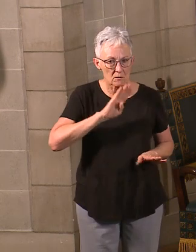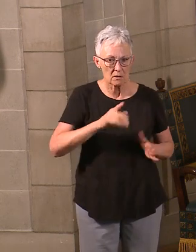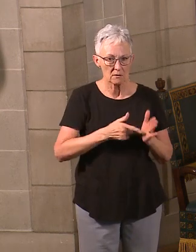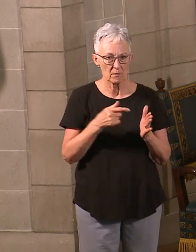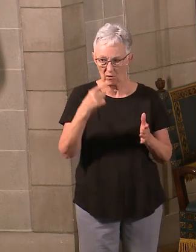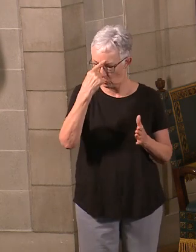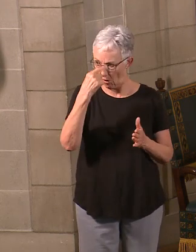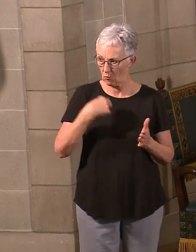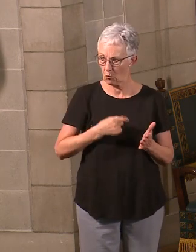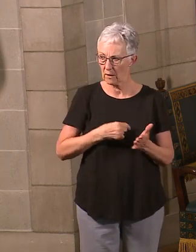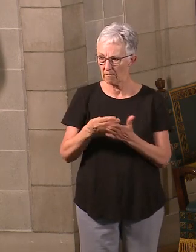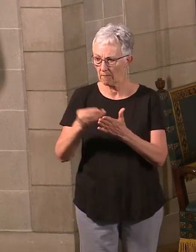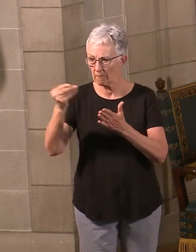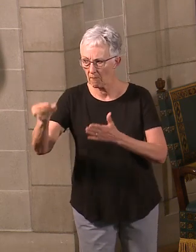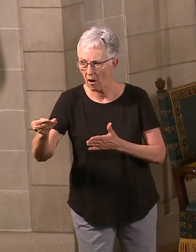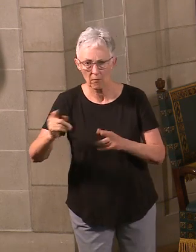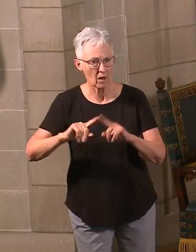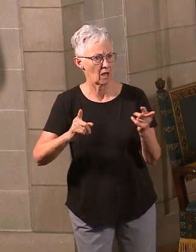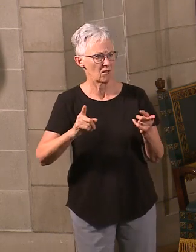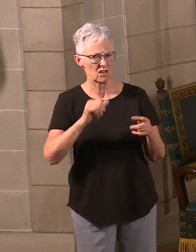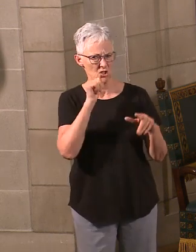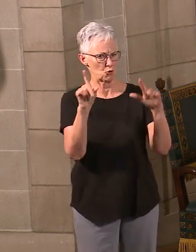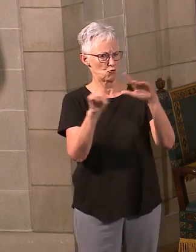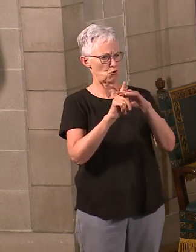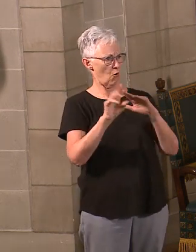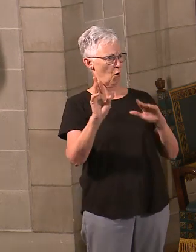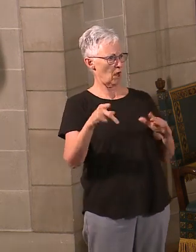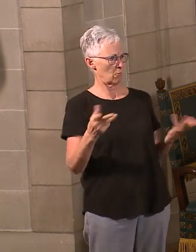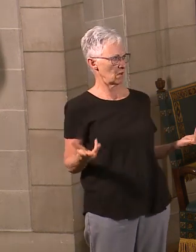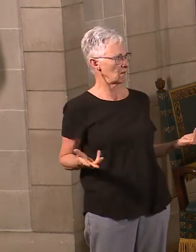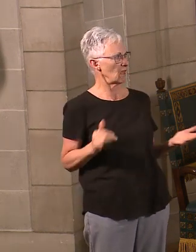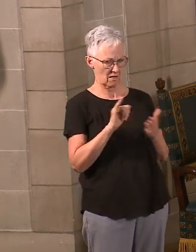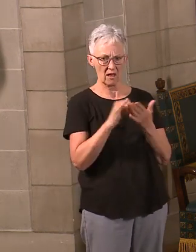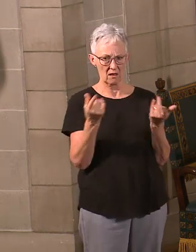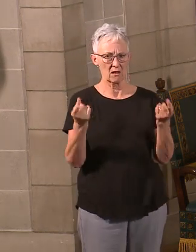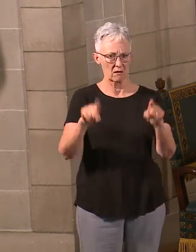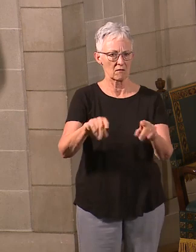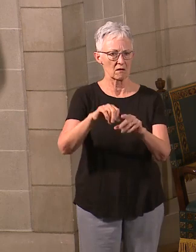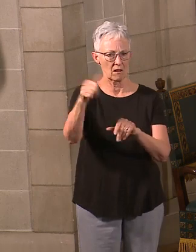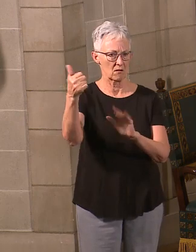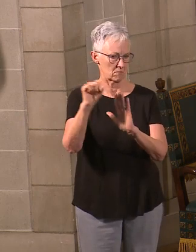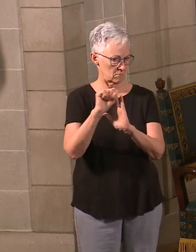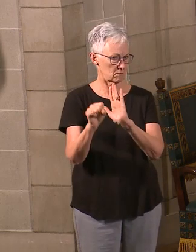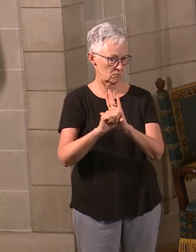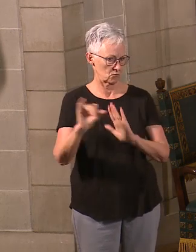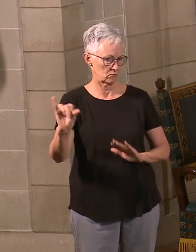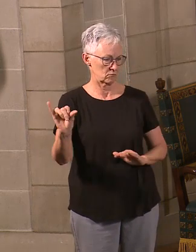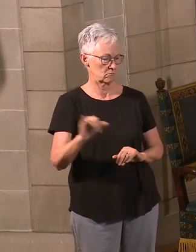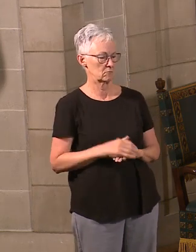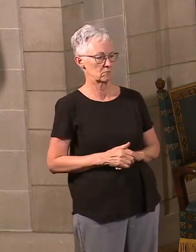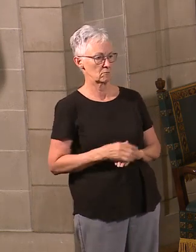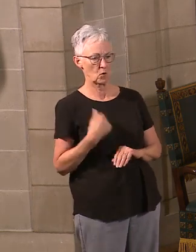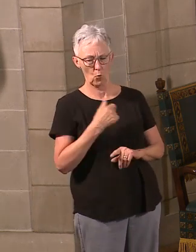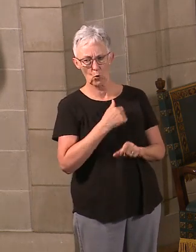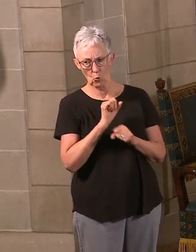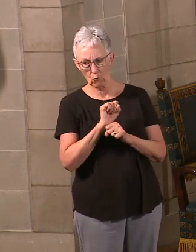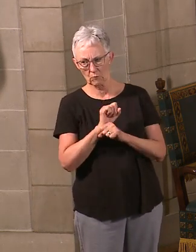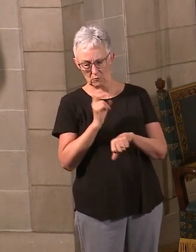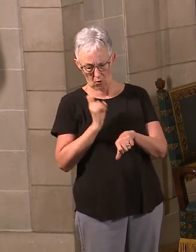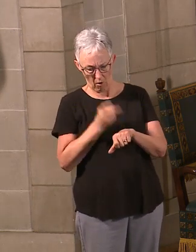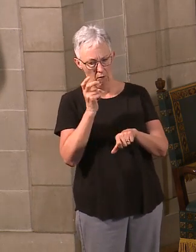up, weren't delivered. I think that's happened to others of my colleagues in other states. But we're working the best we can to be able to